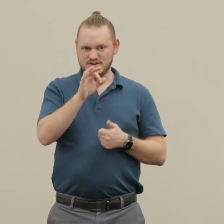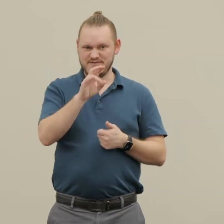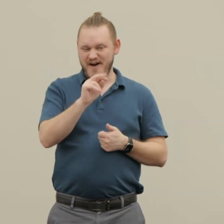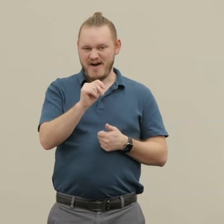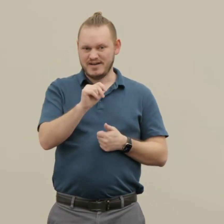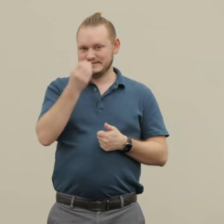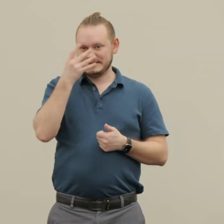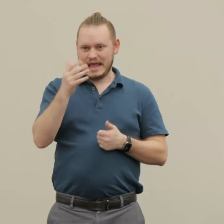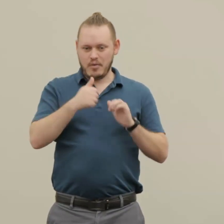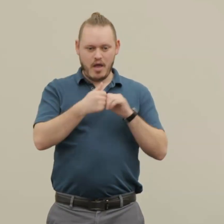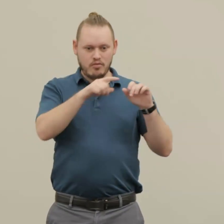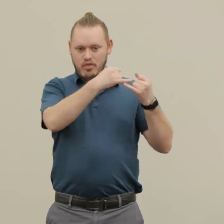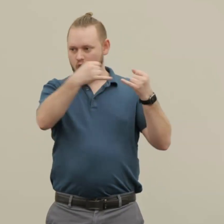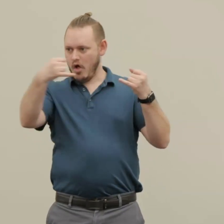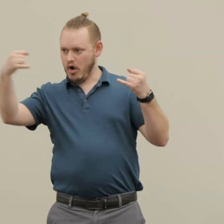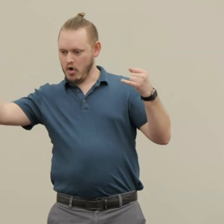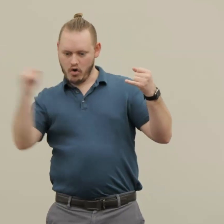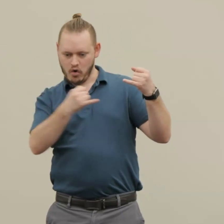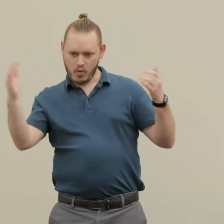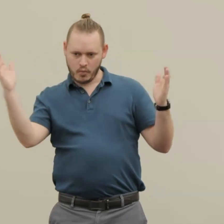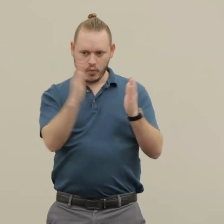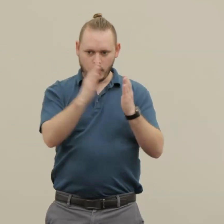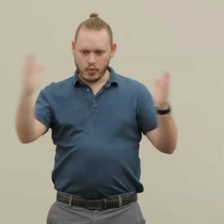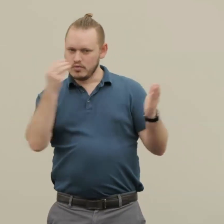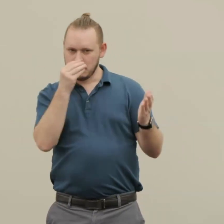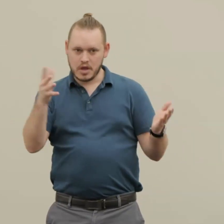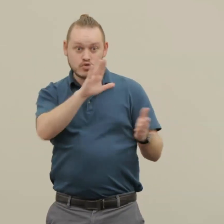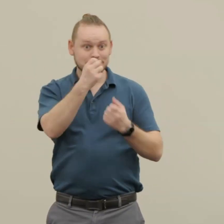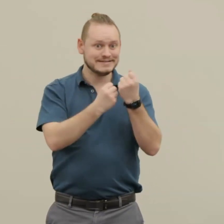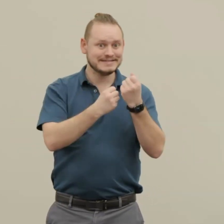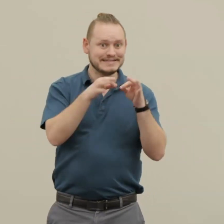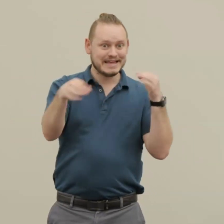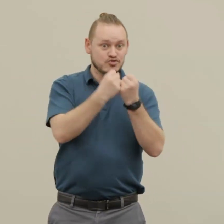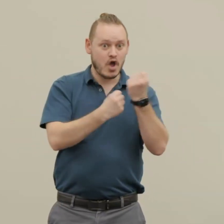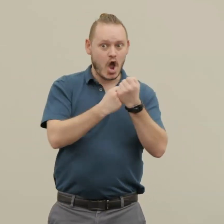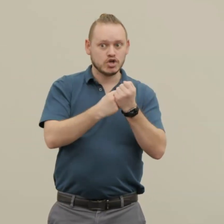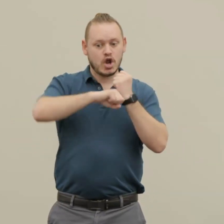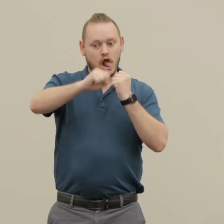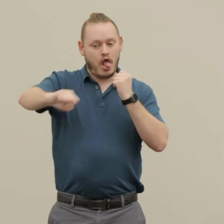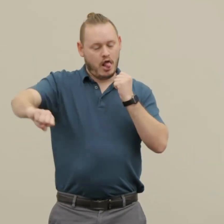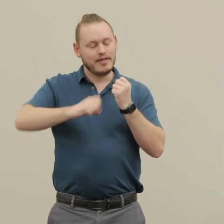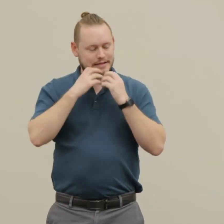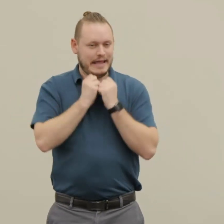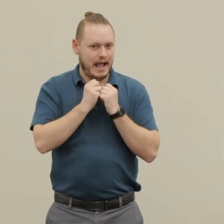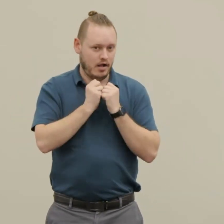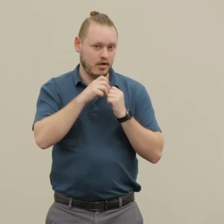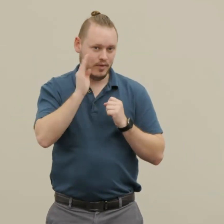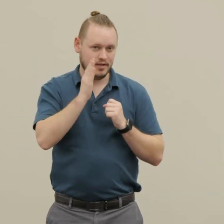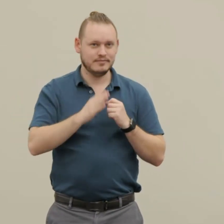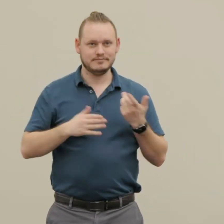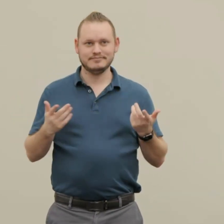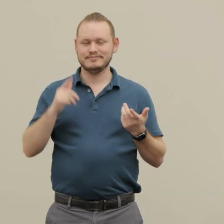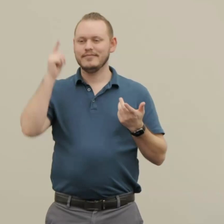your line of text is. They may care about your sentence structure going on and on and on and on. But this